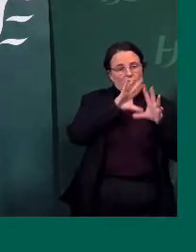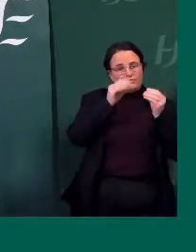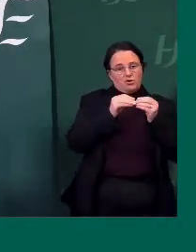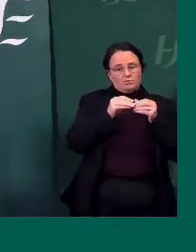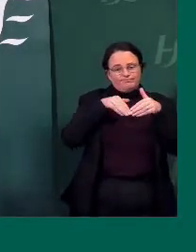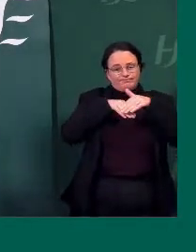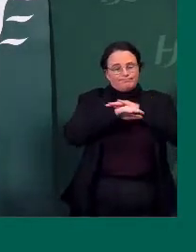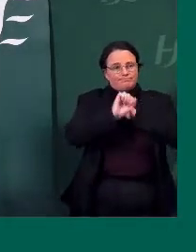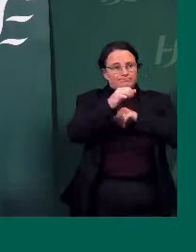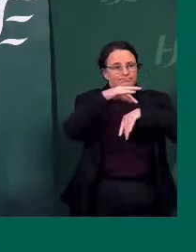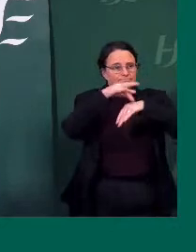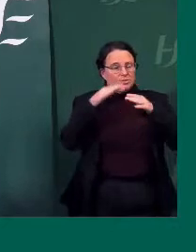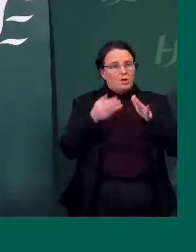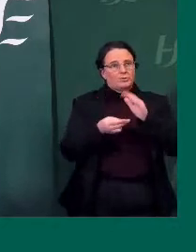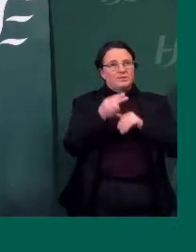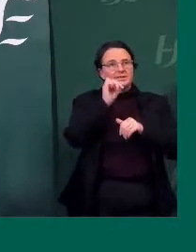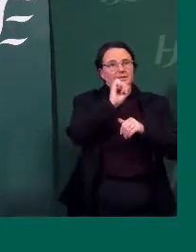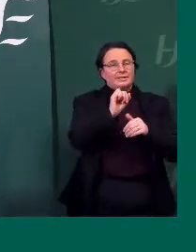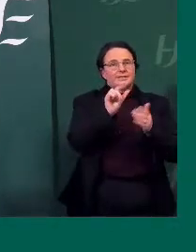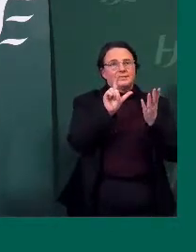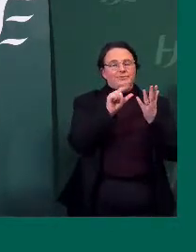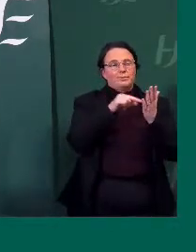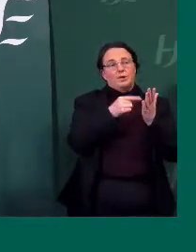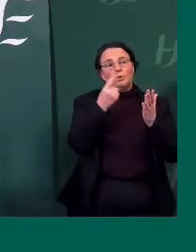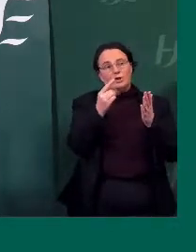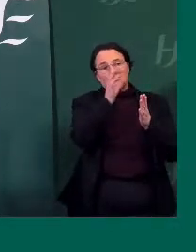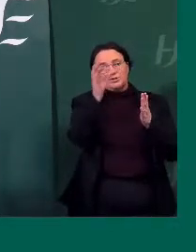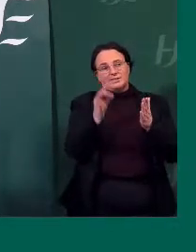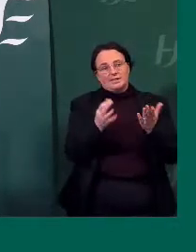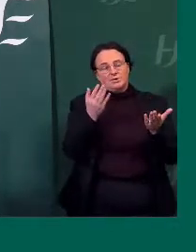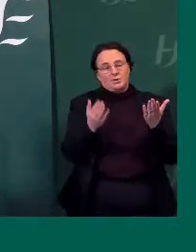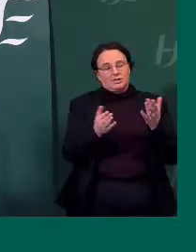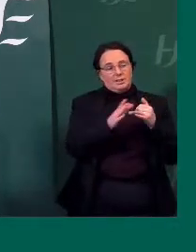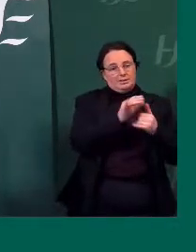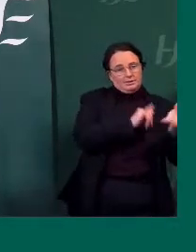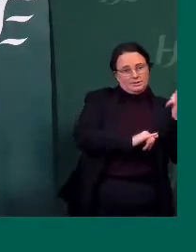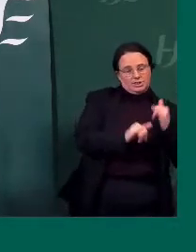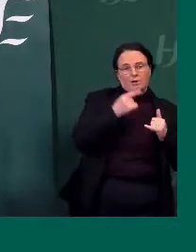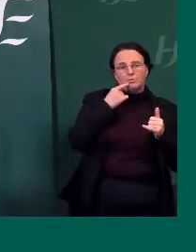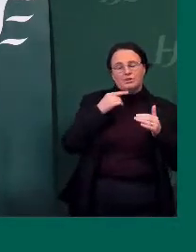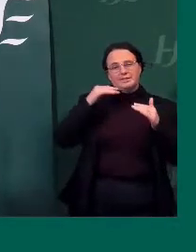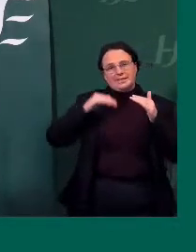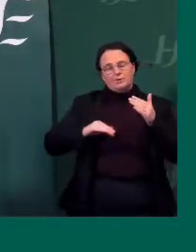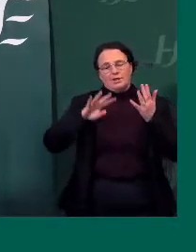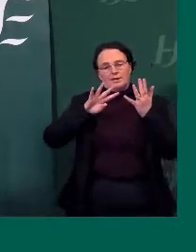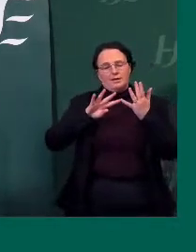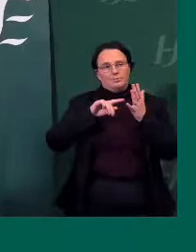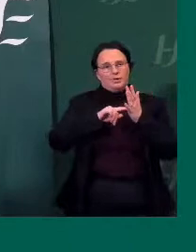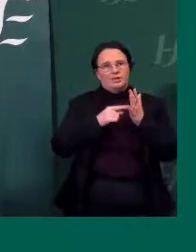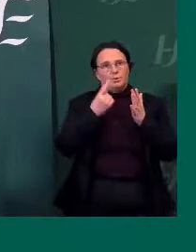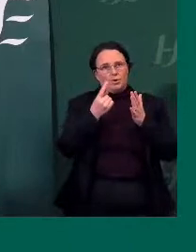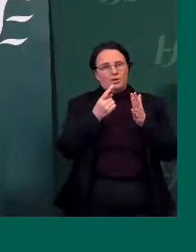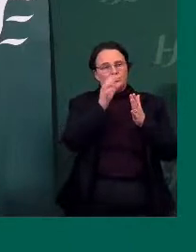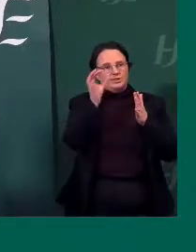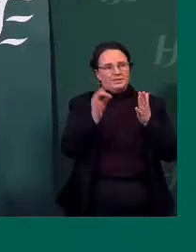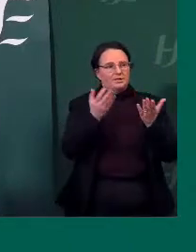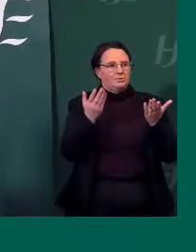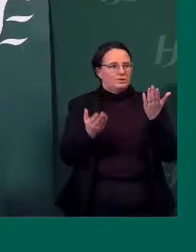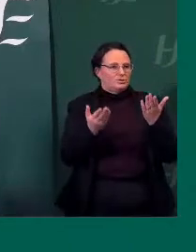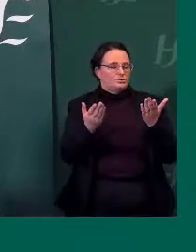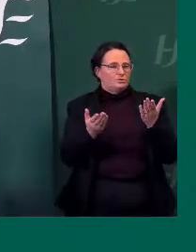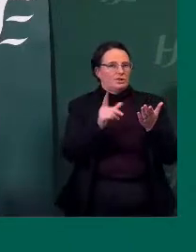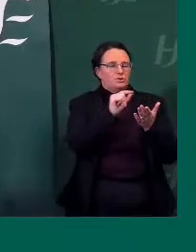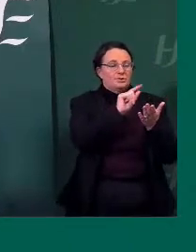is up 7.1% on the same week last year, but down 9.1% on the same week in 2019. So we're